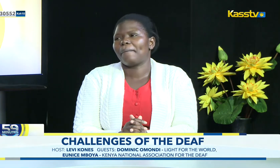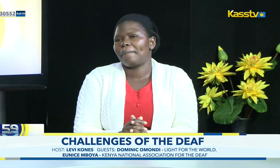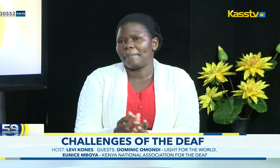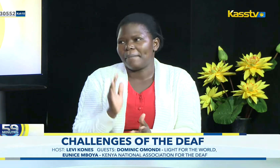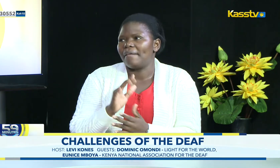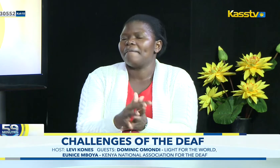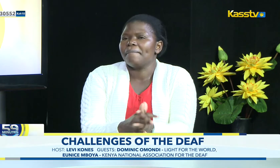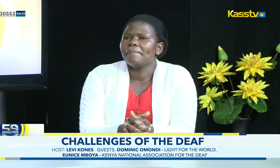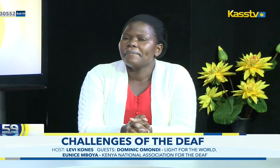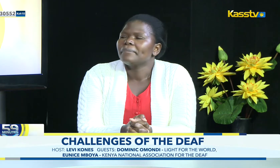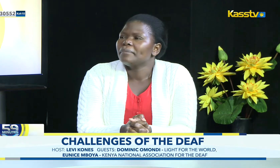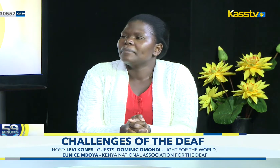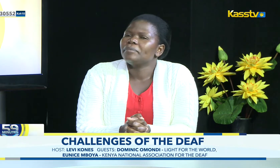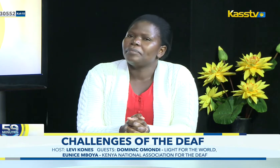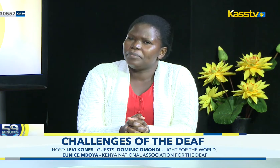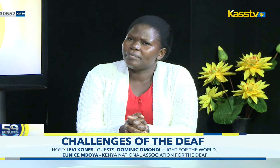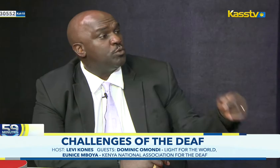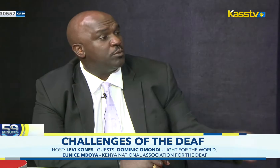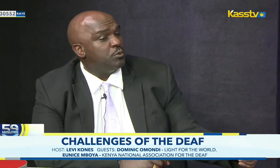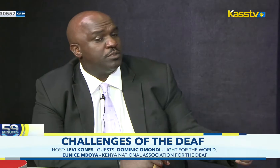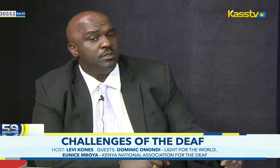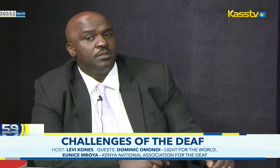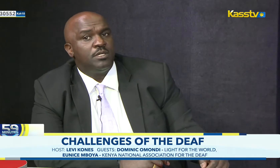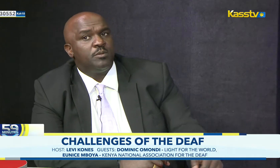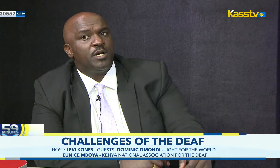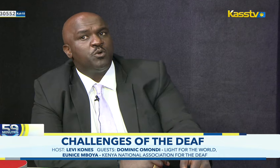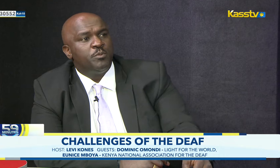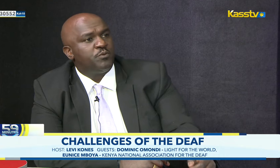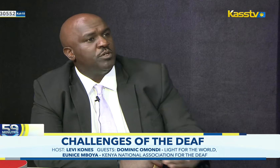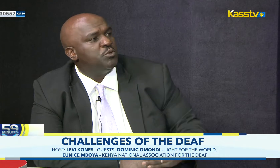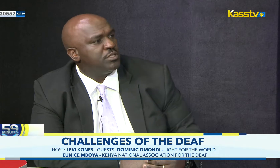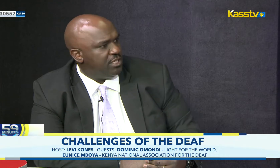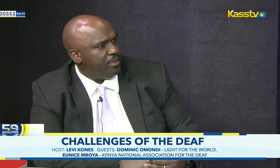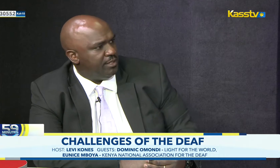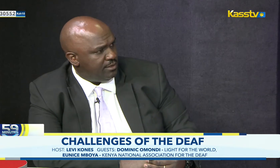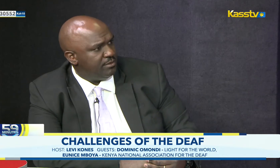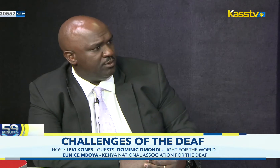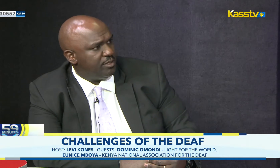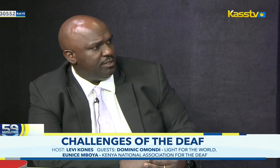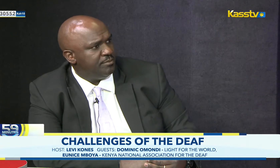sign language. Yeah. I like that, because I think it would also do it will be a good move to reduce stigma. Yes, you agree?